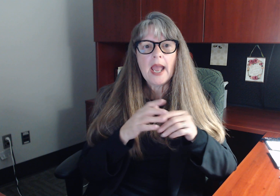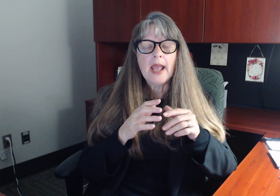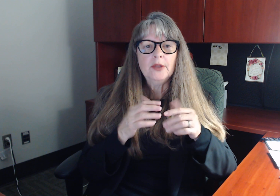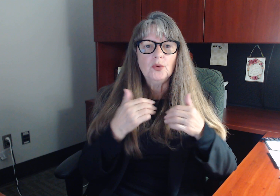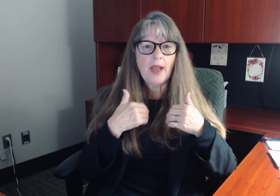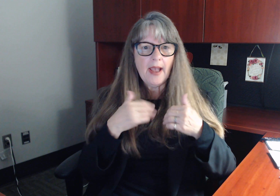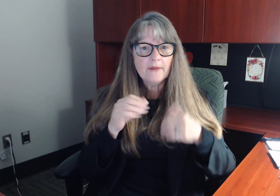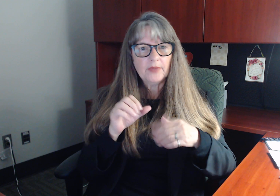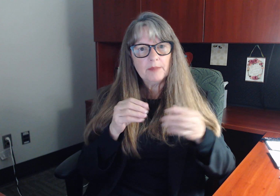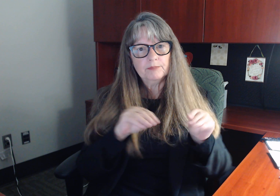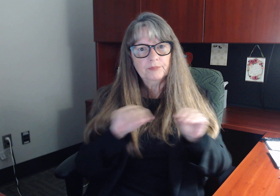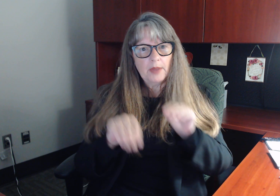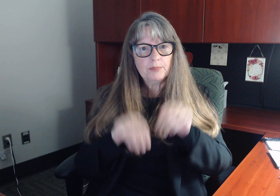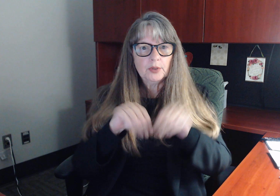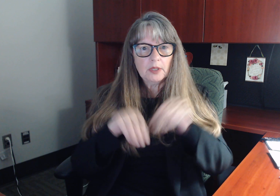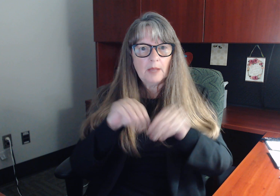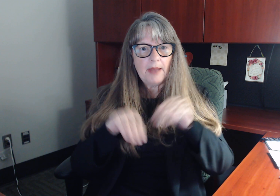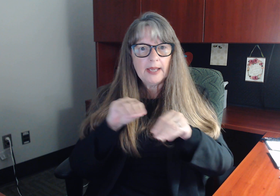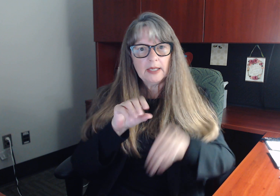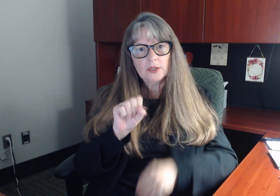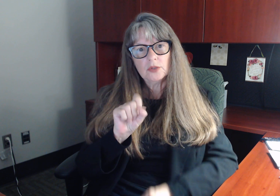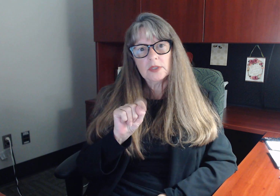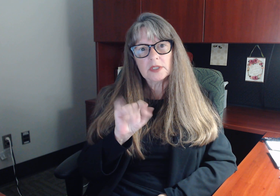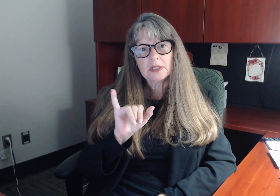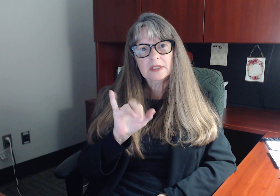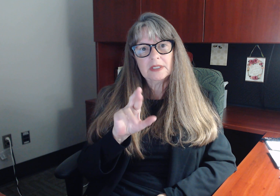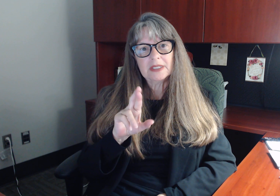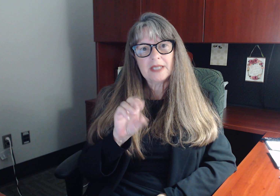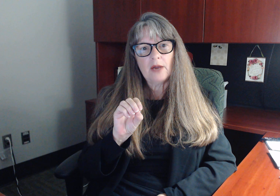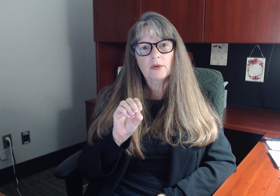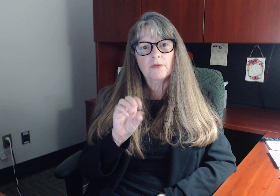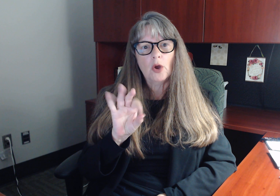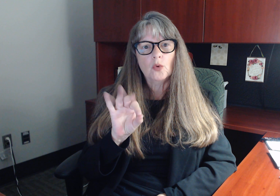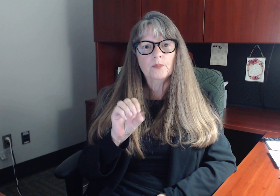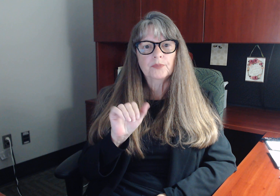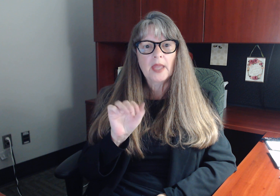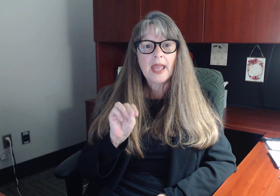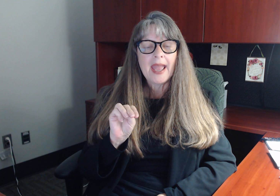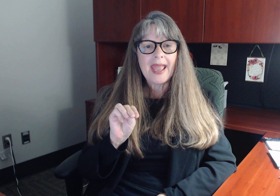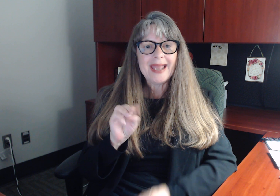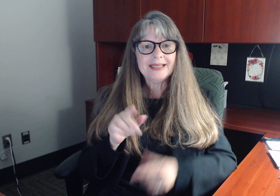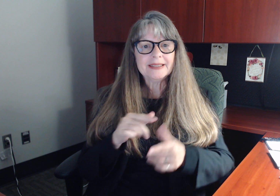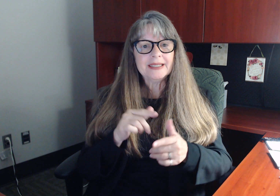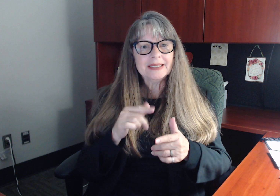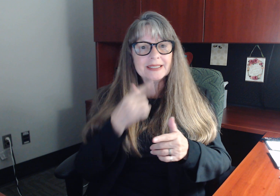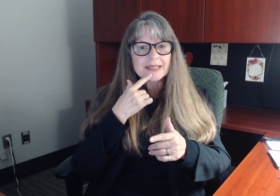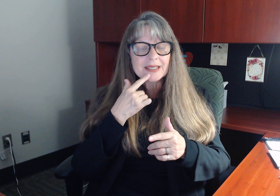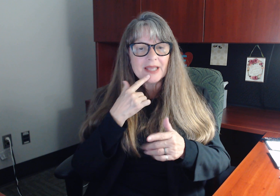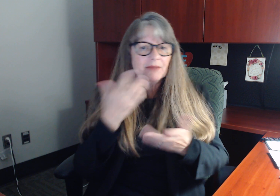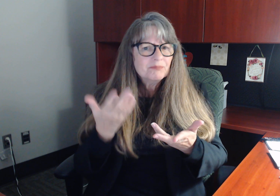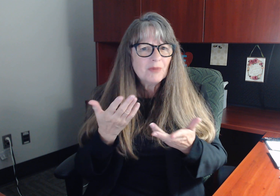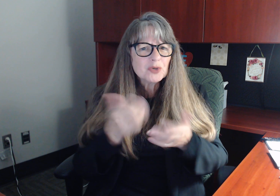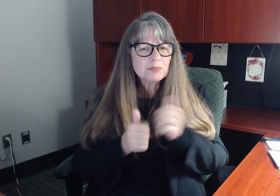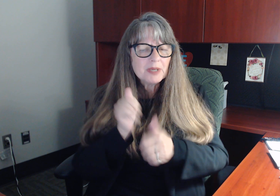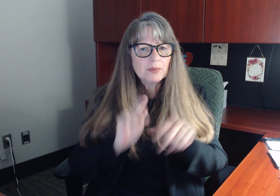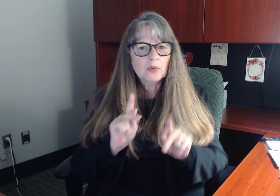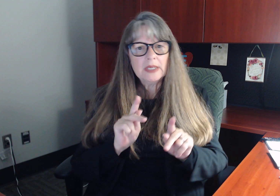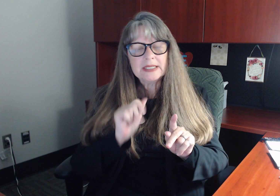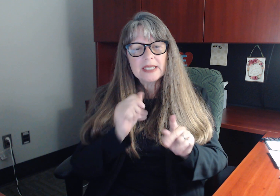and they pack it into this styrofoam, and it says, and most people, instead of